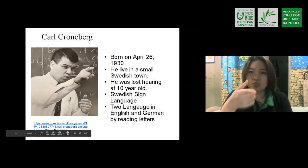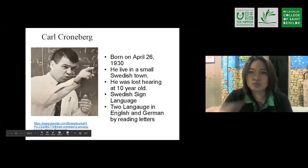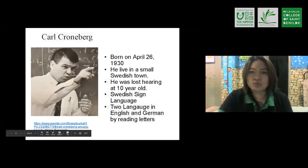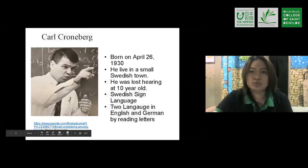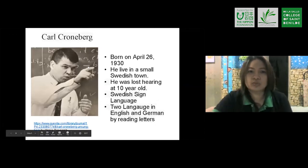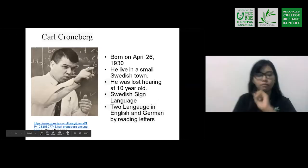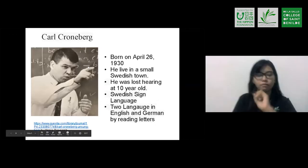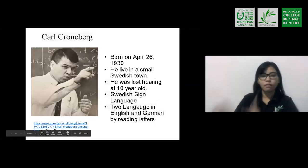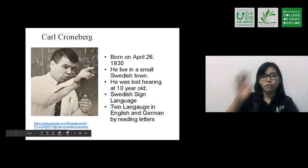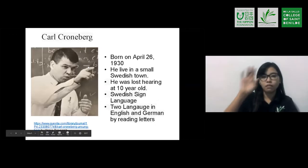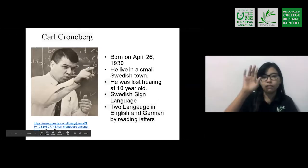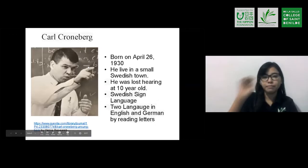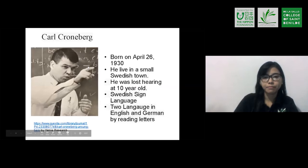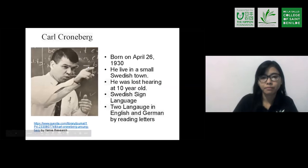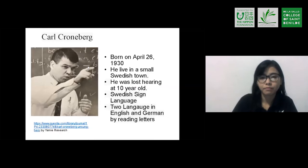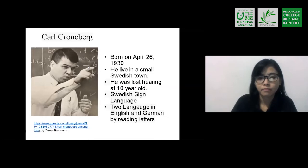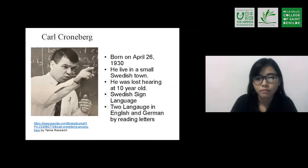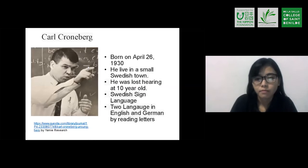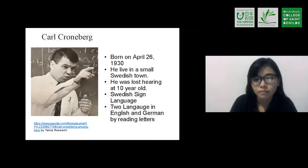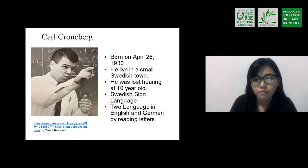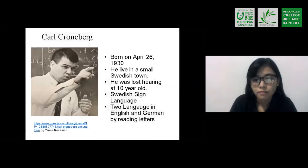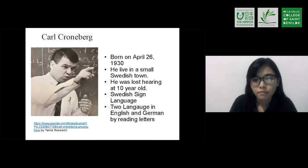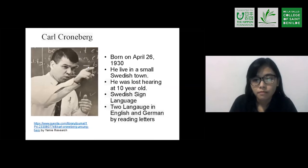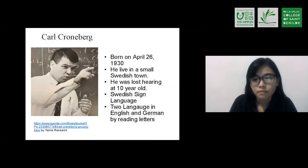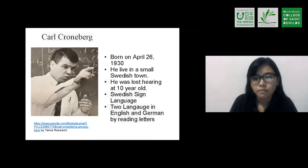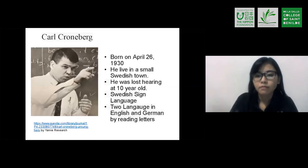Yami, take it away.